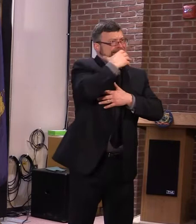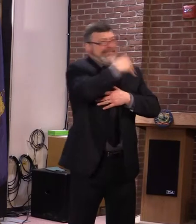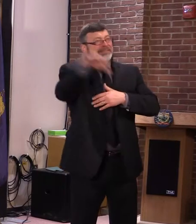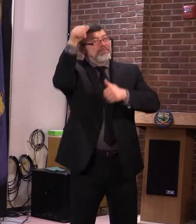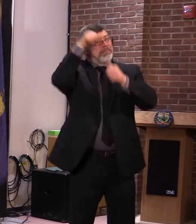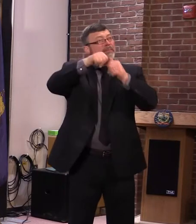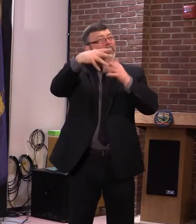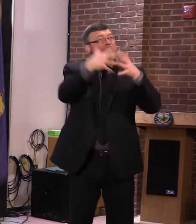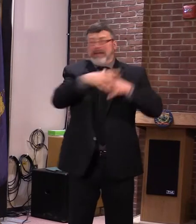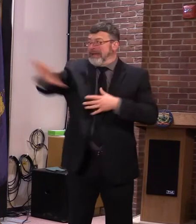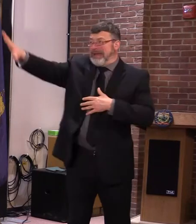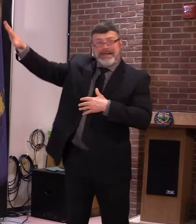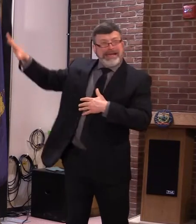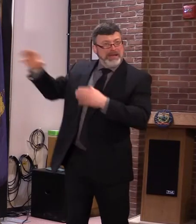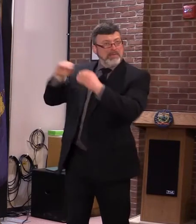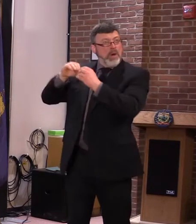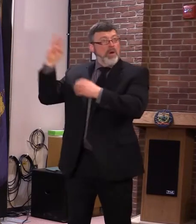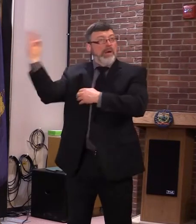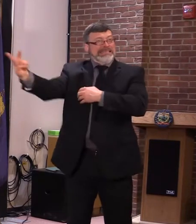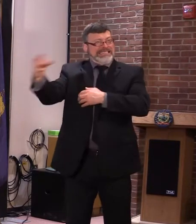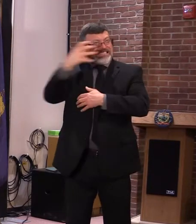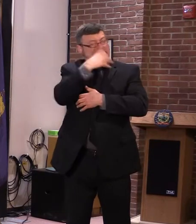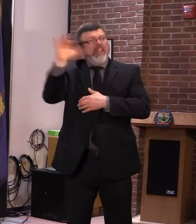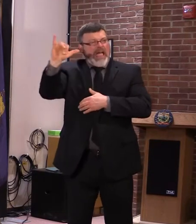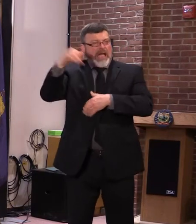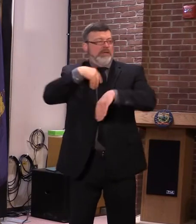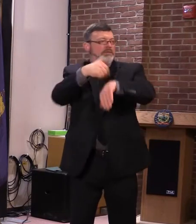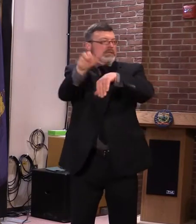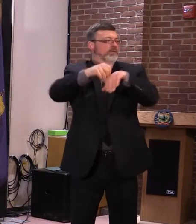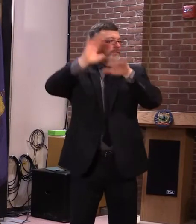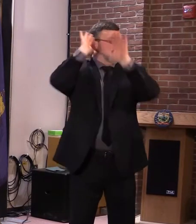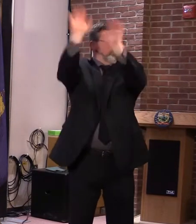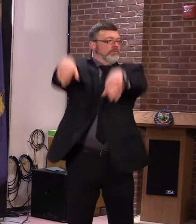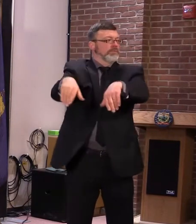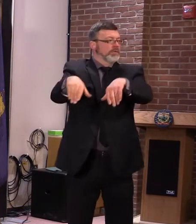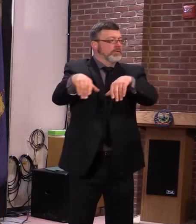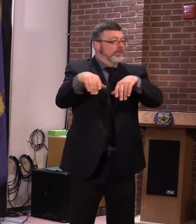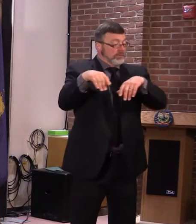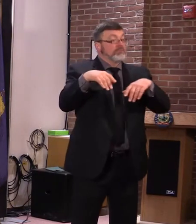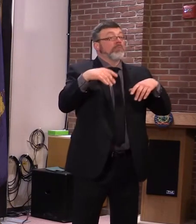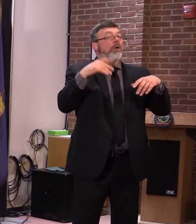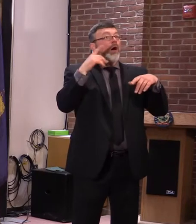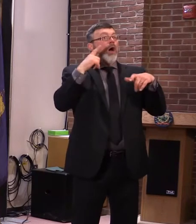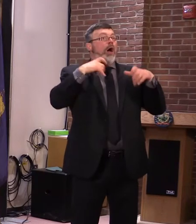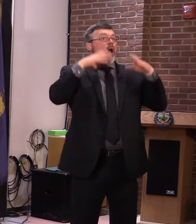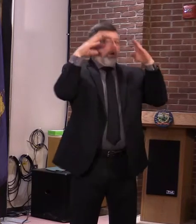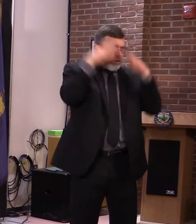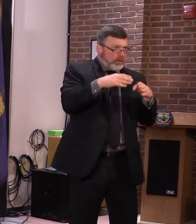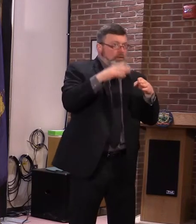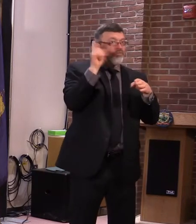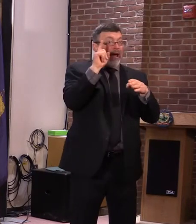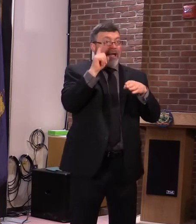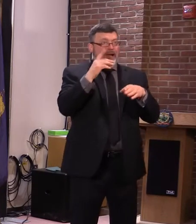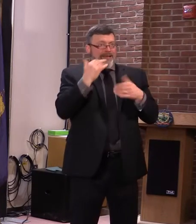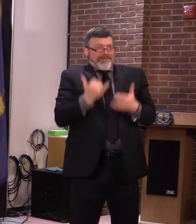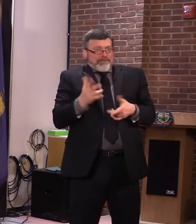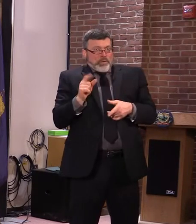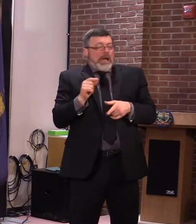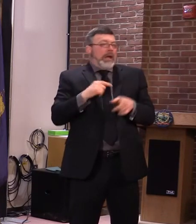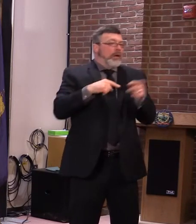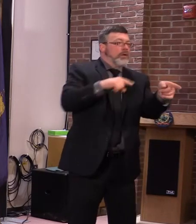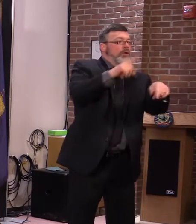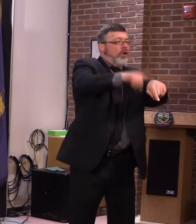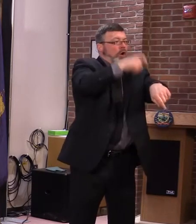providers. Today, 104 staff are available in long-term care facilities, hospitals, and human services